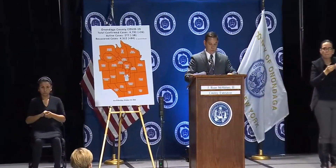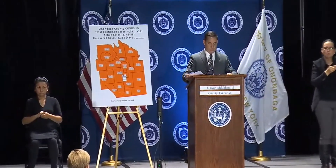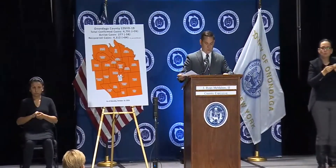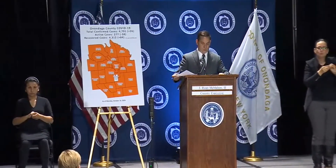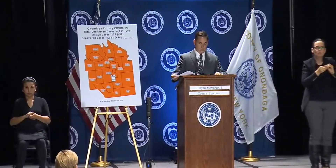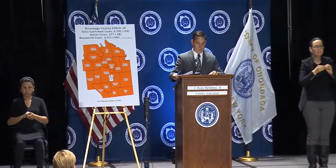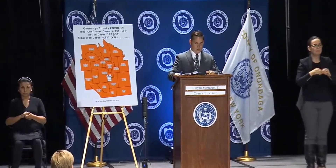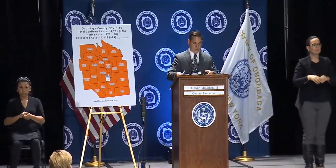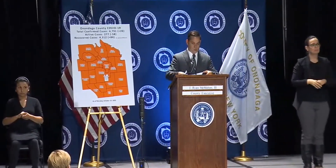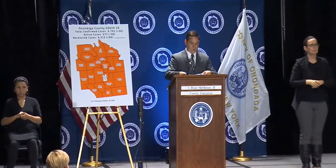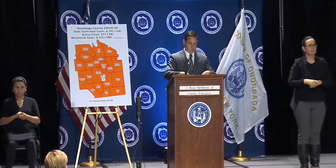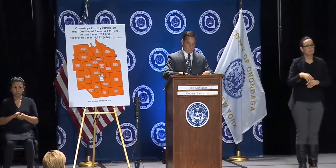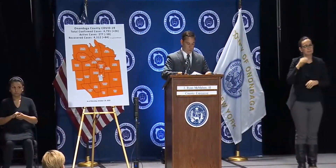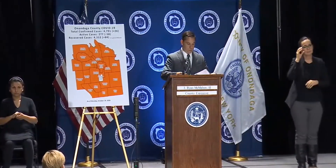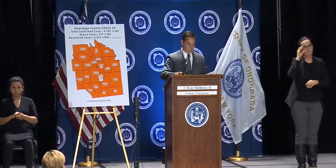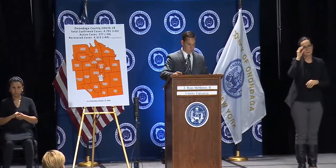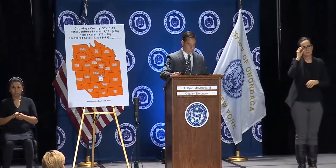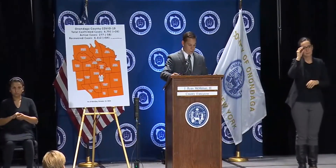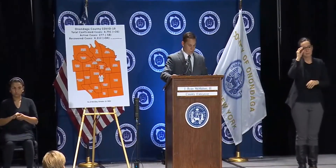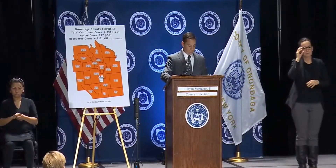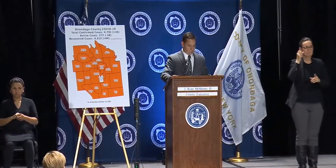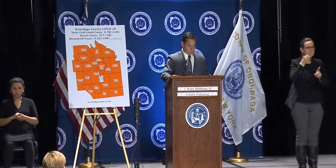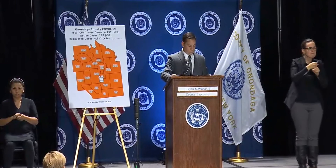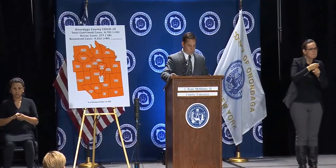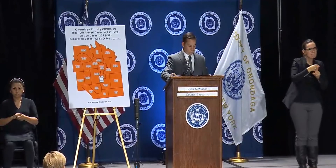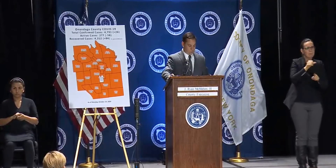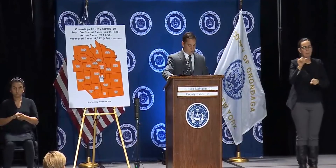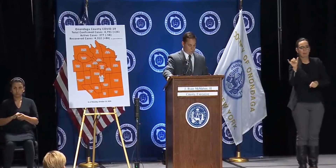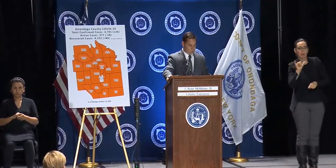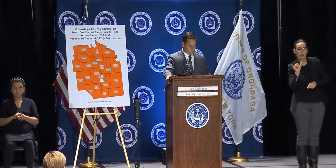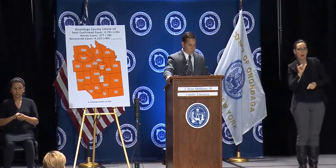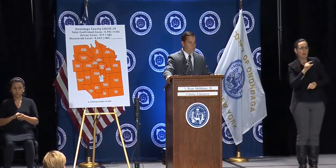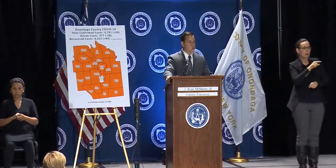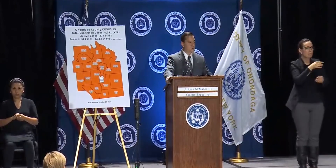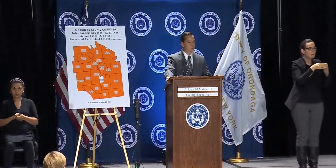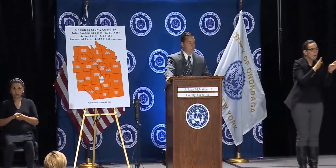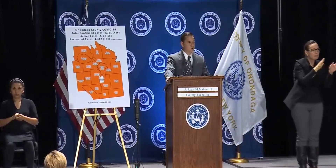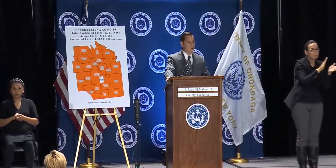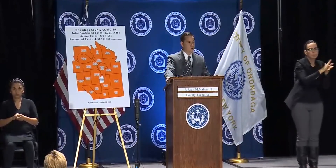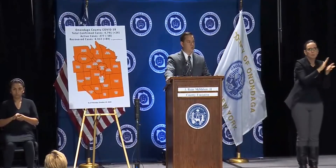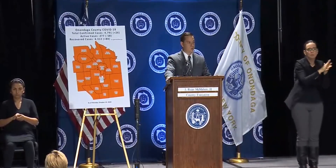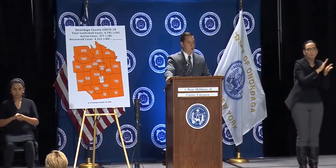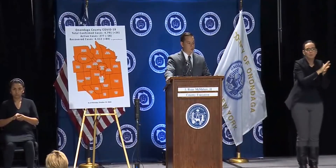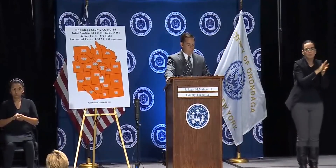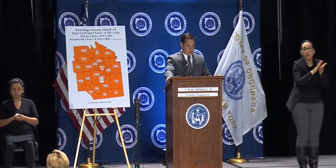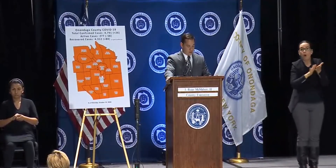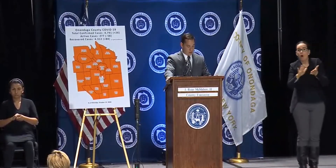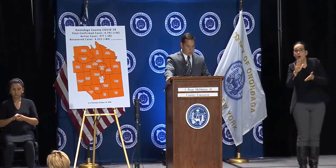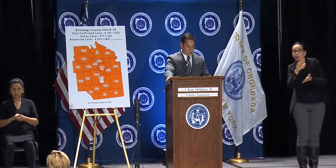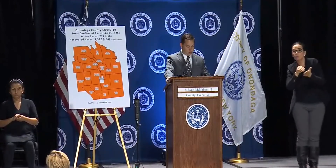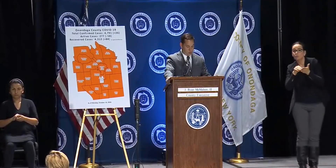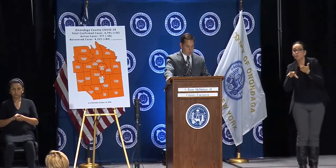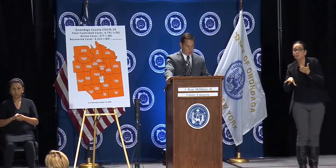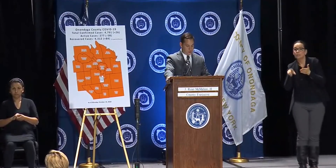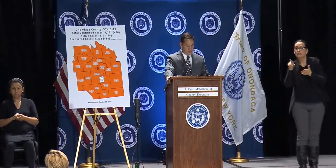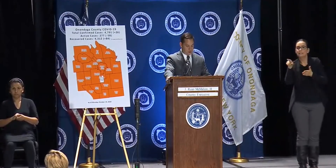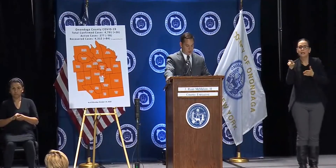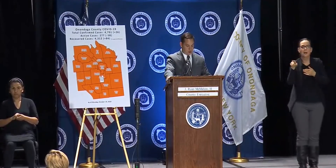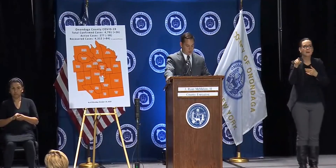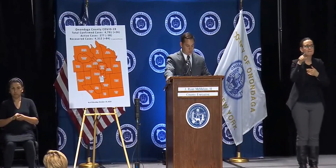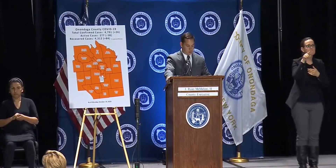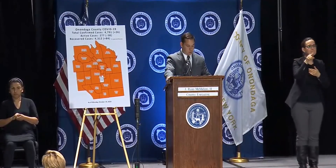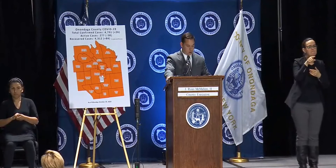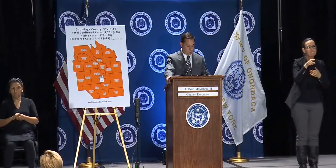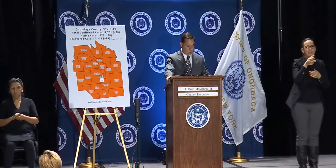are occurring in public schools, how many look to be college age? Yeah, I think we're going to be